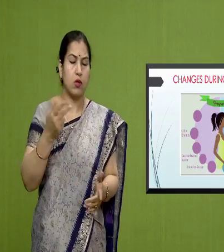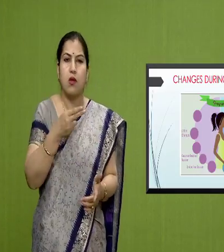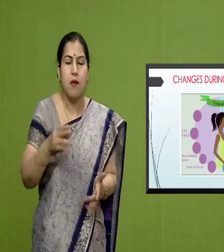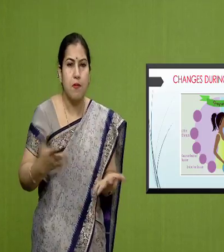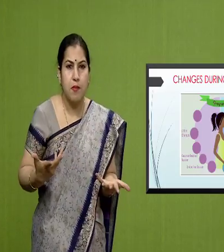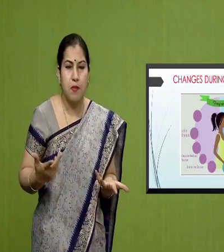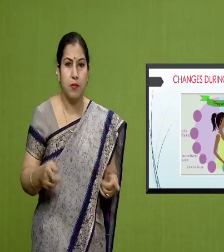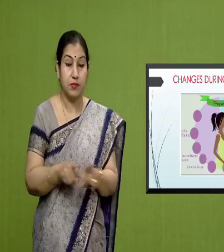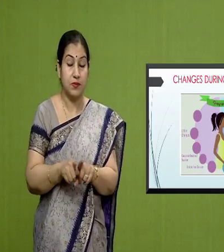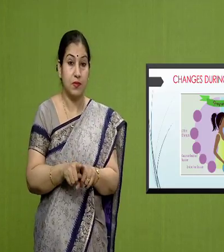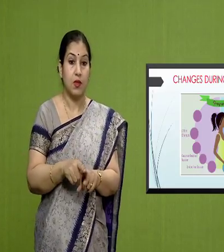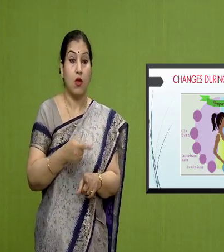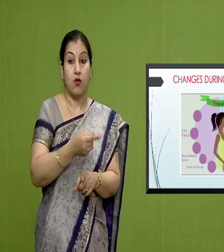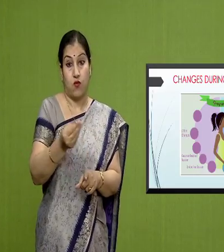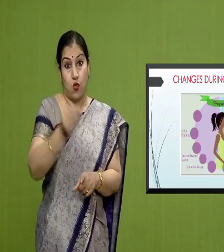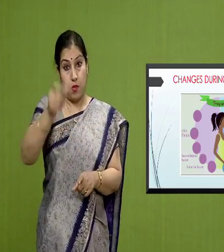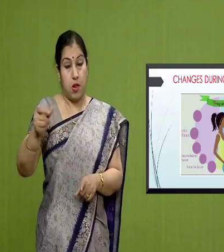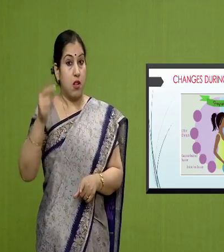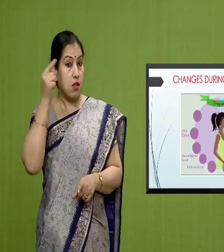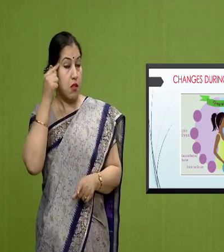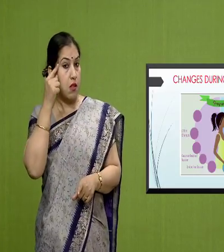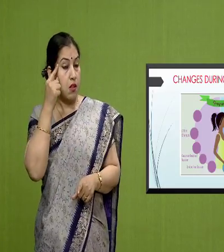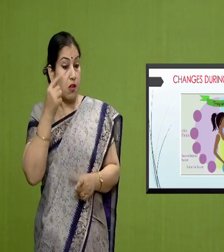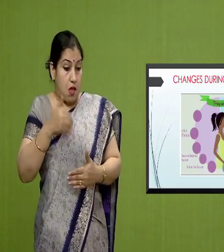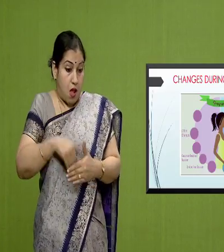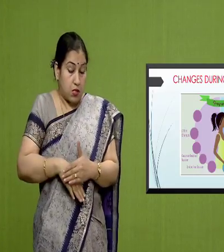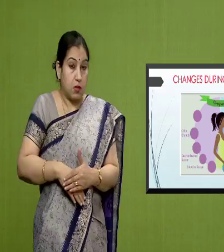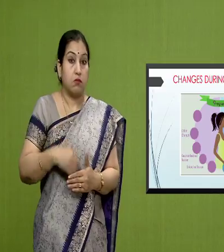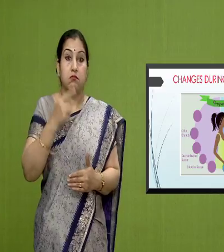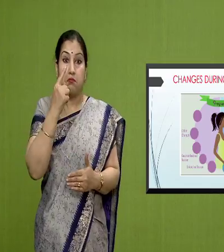the sex determination of a fetus.